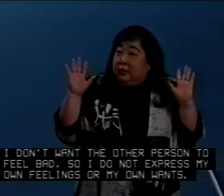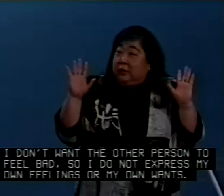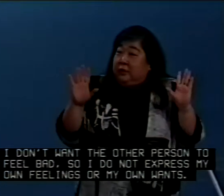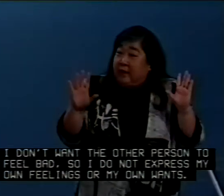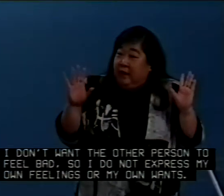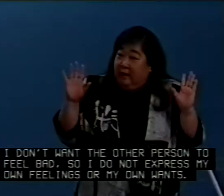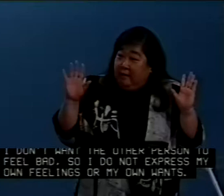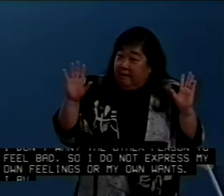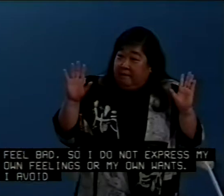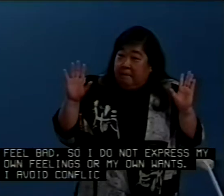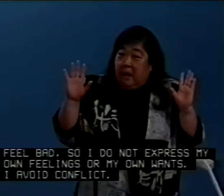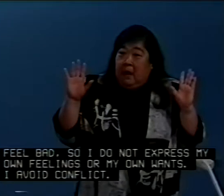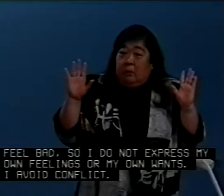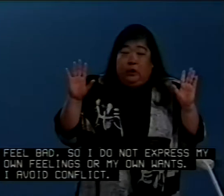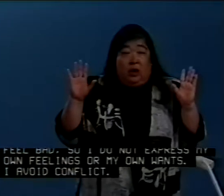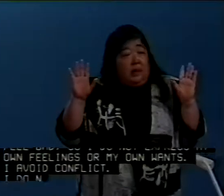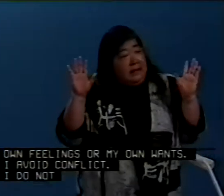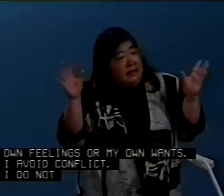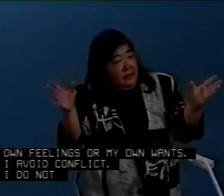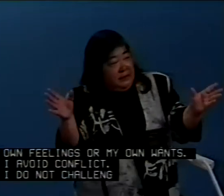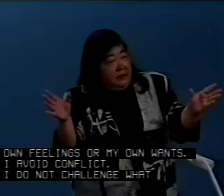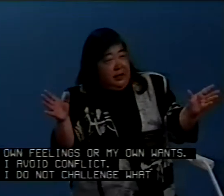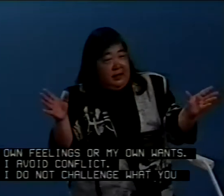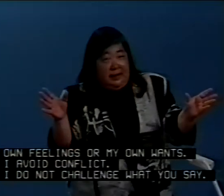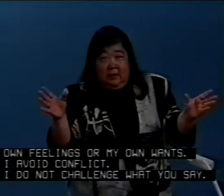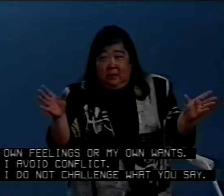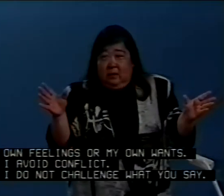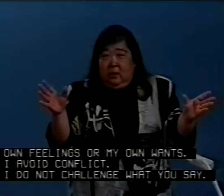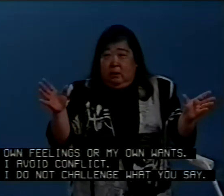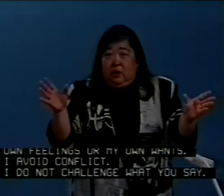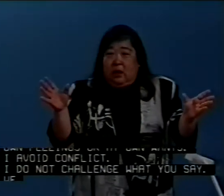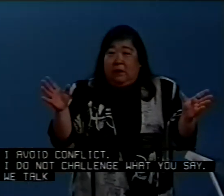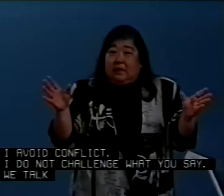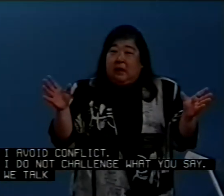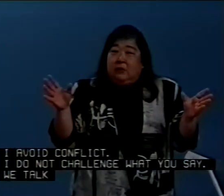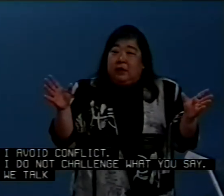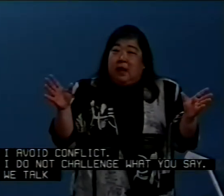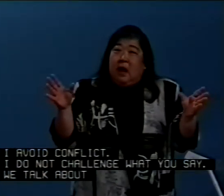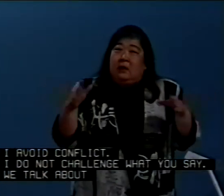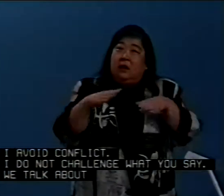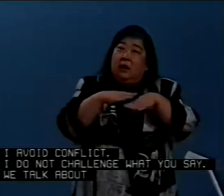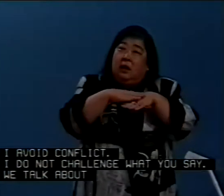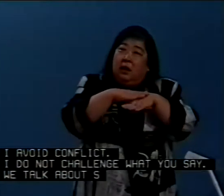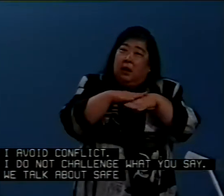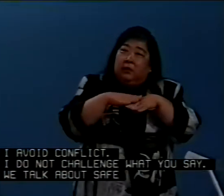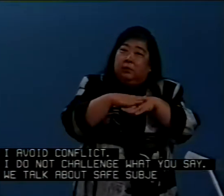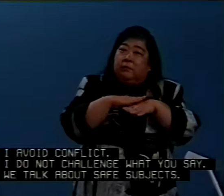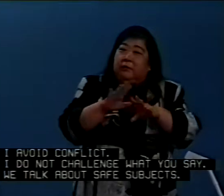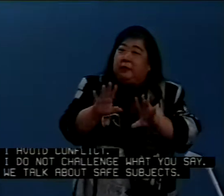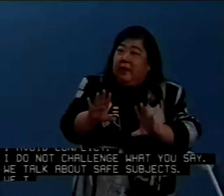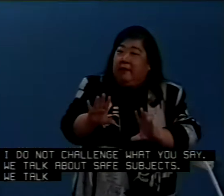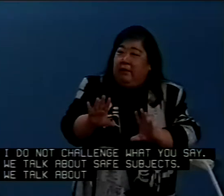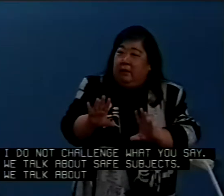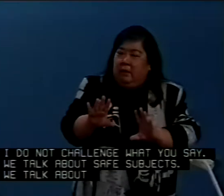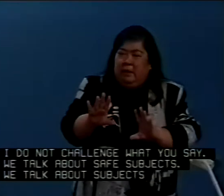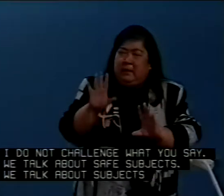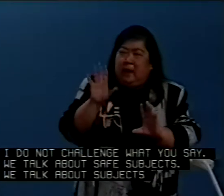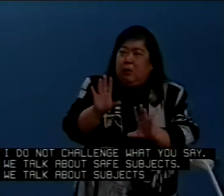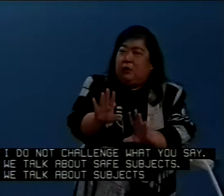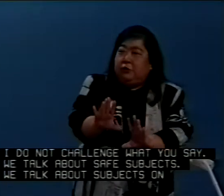you say. We talk about safe subjects. We talk about subjects on a superficial level, because I don't want to hurt